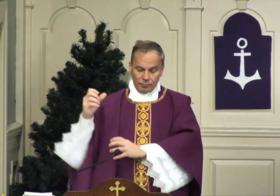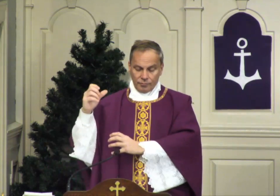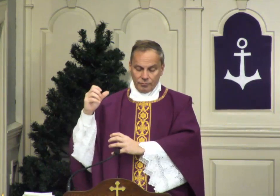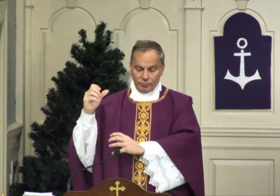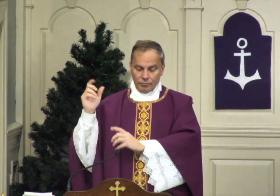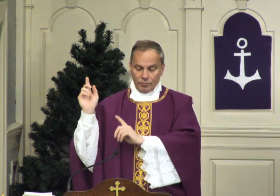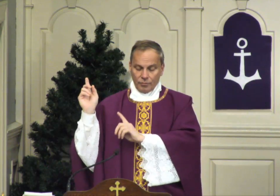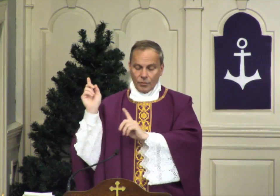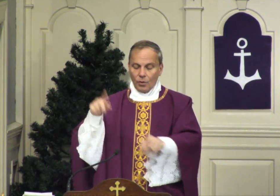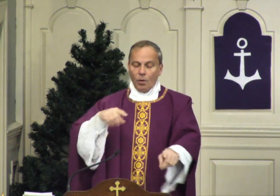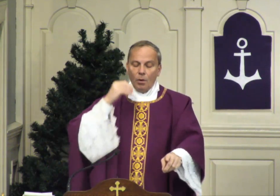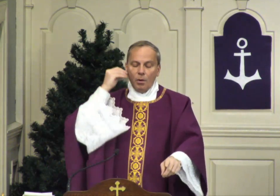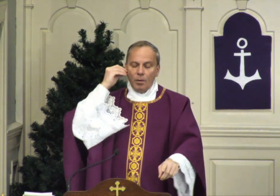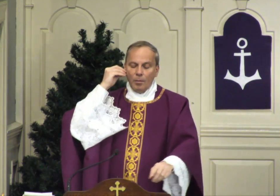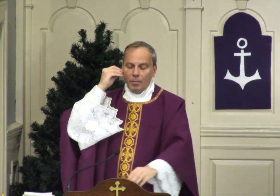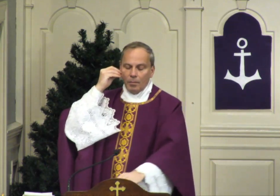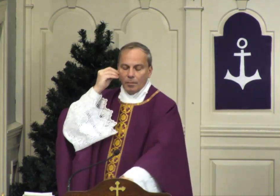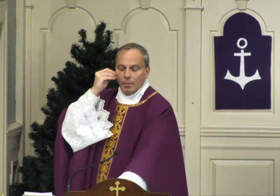and go home.